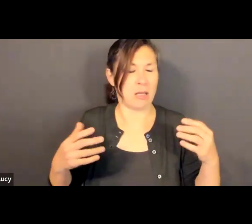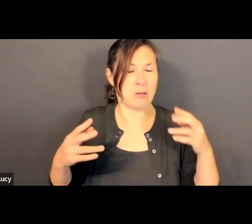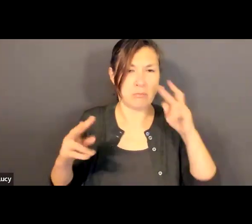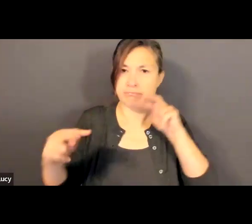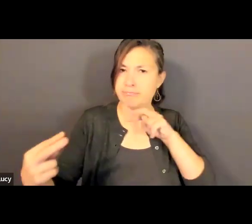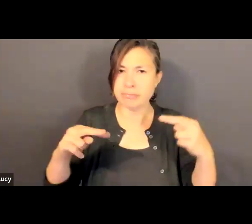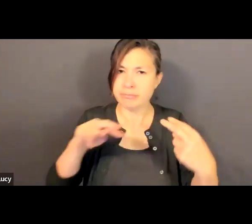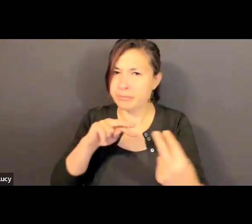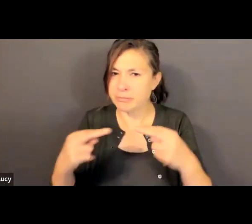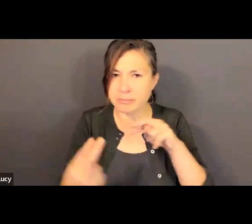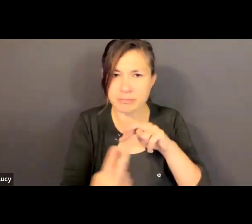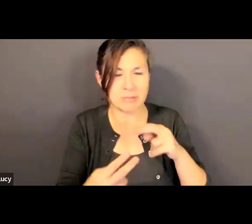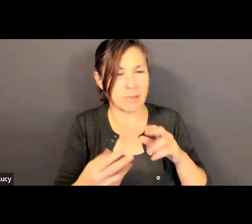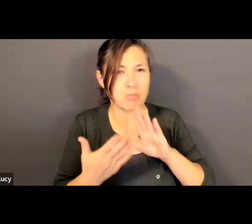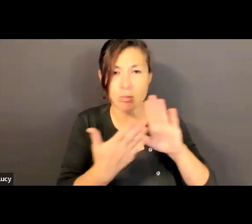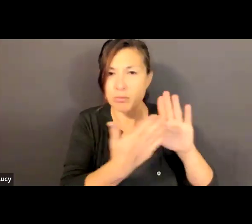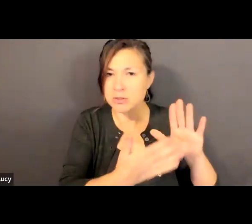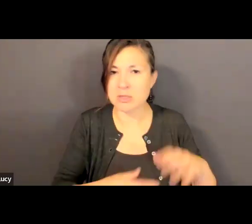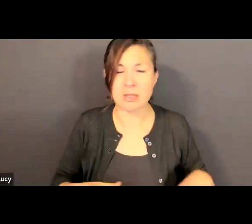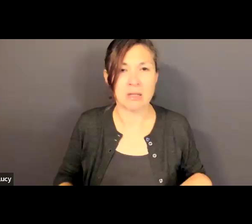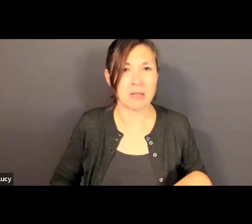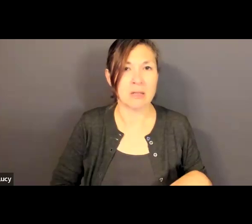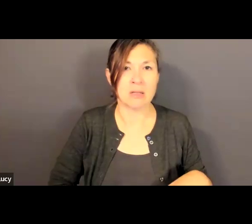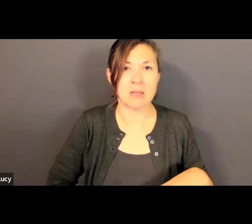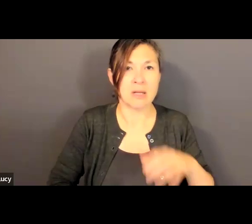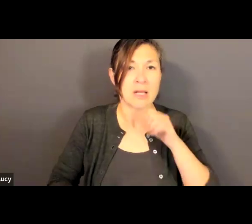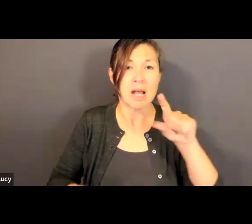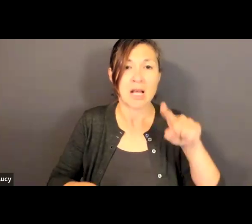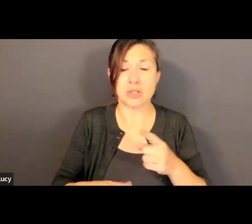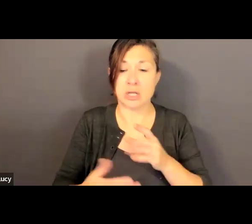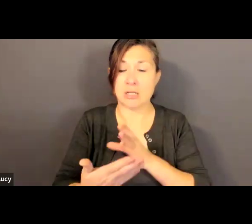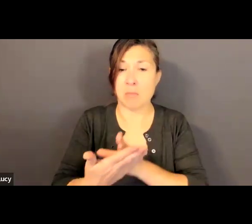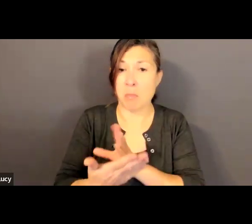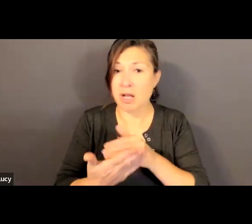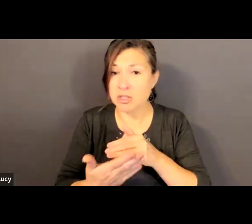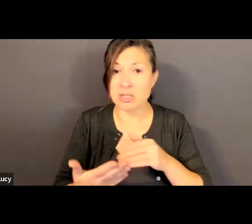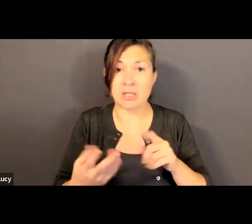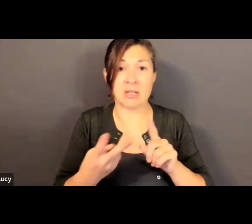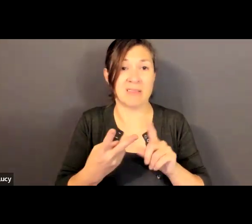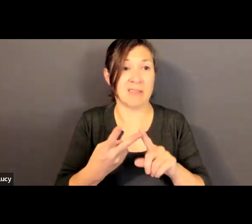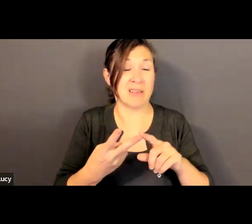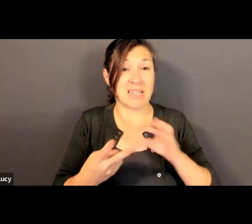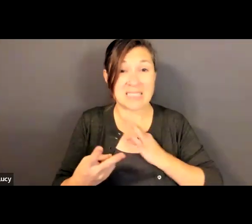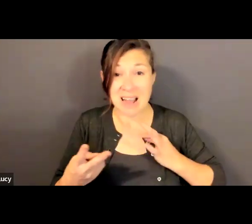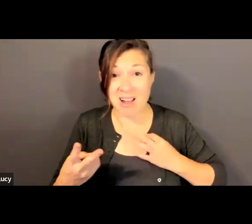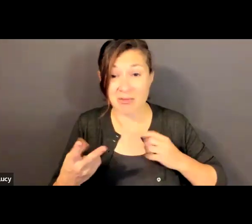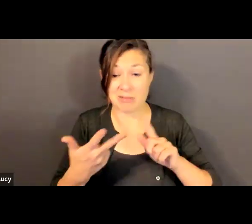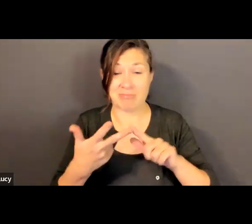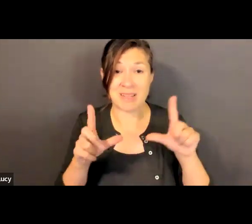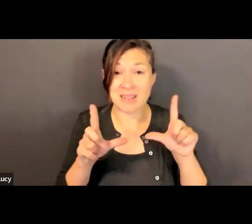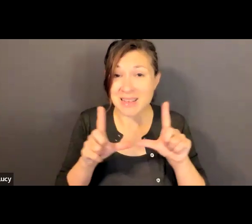It's not just budget, it's budget, staffing. It impacted in our school staff licensing,